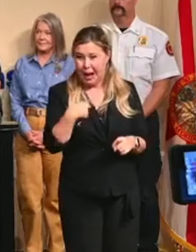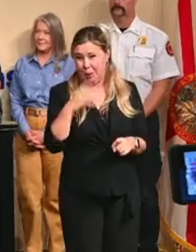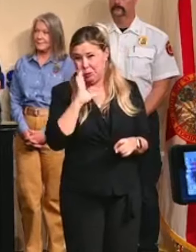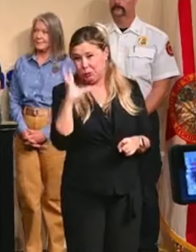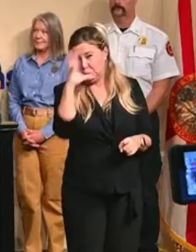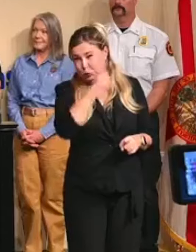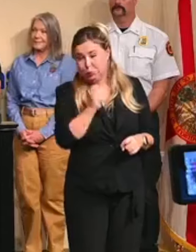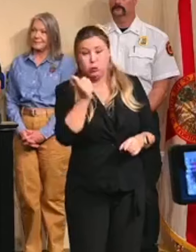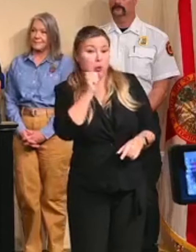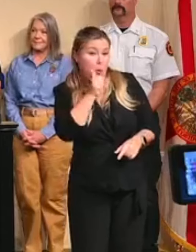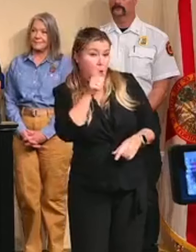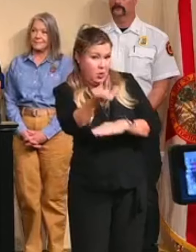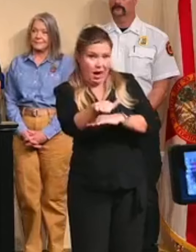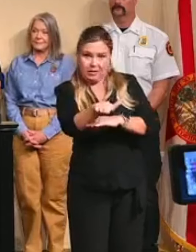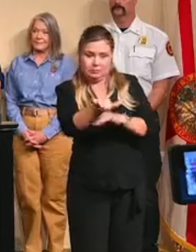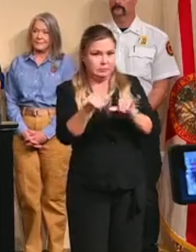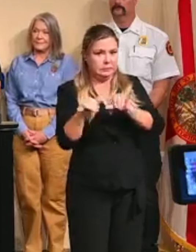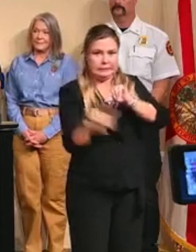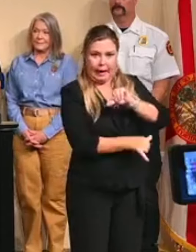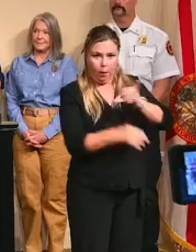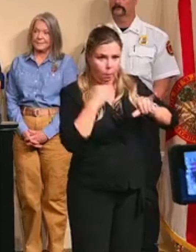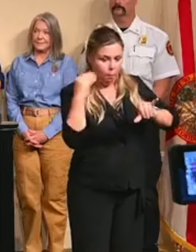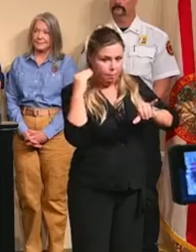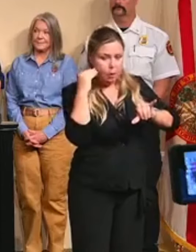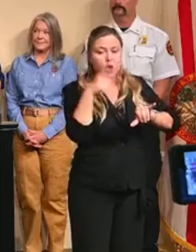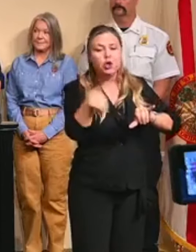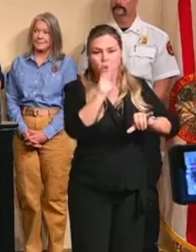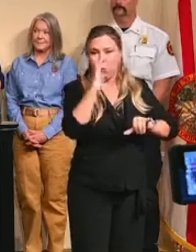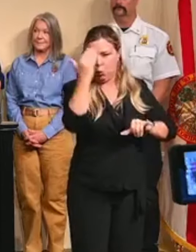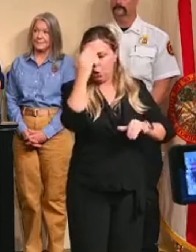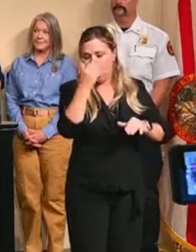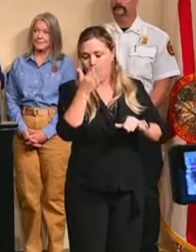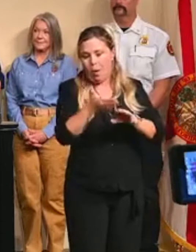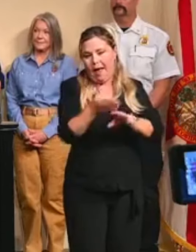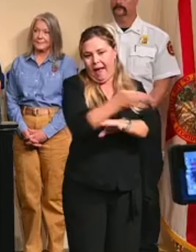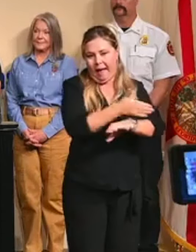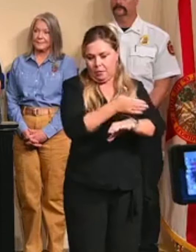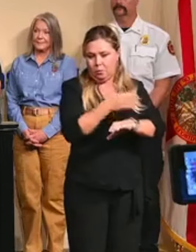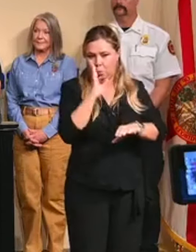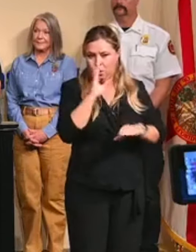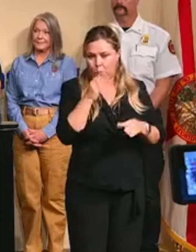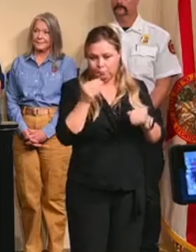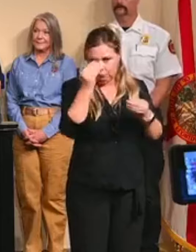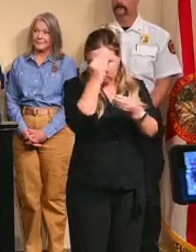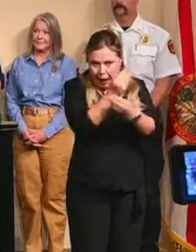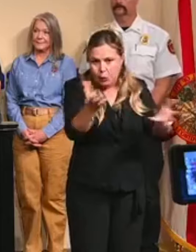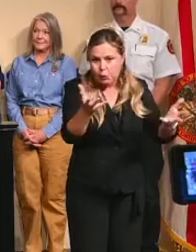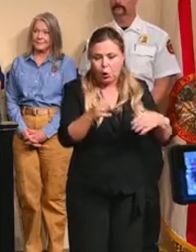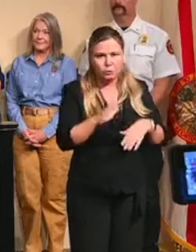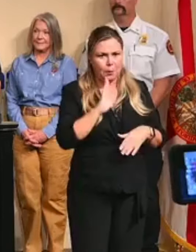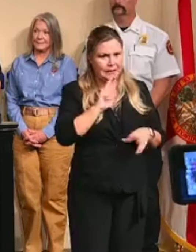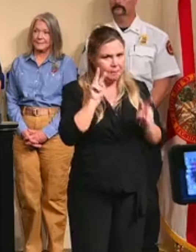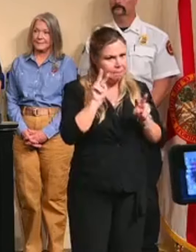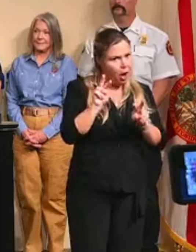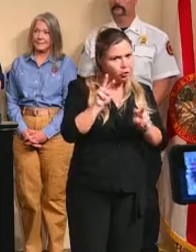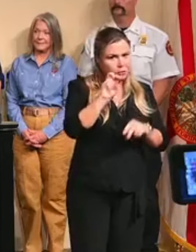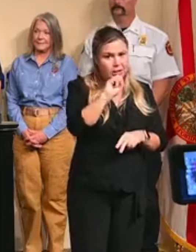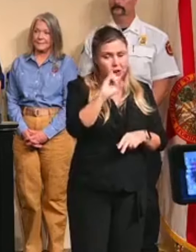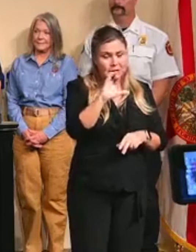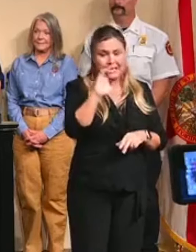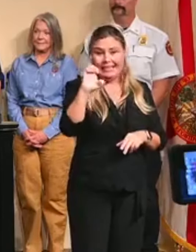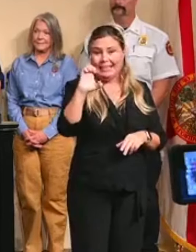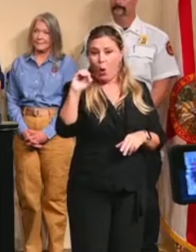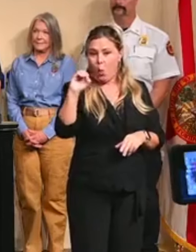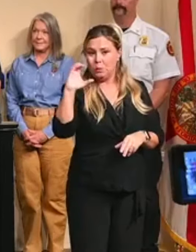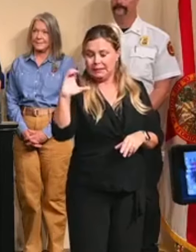would be tomorrow night or Wednesday night, you will know ahead of schedule through some type of press release. So please monitor the St. Johns County